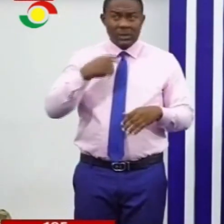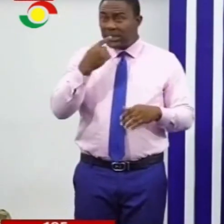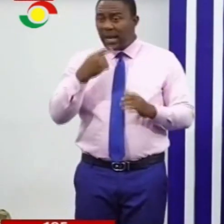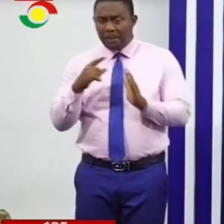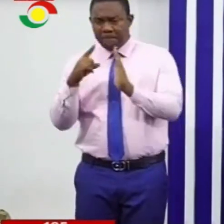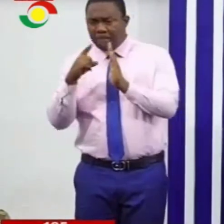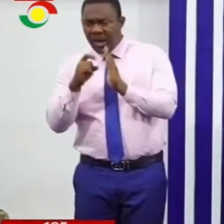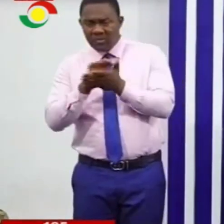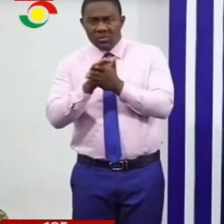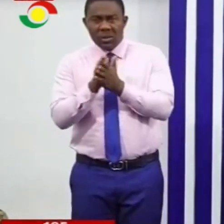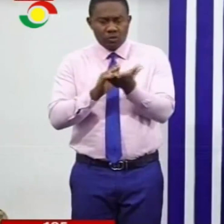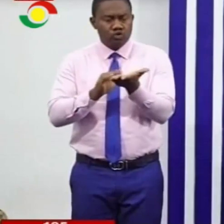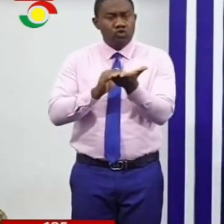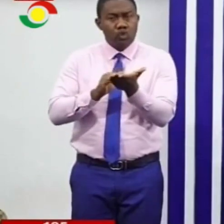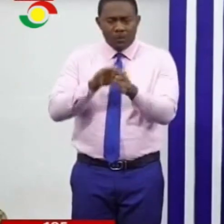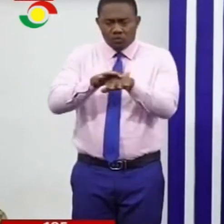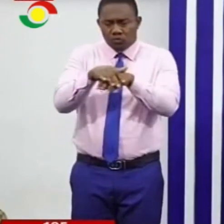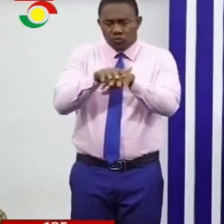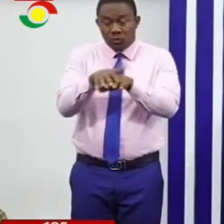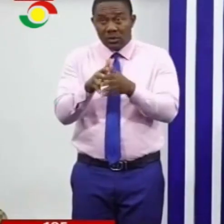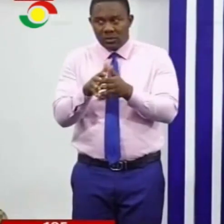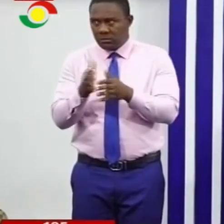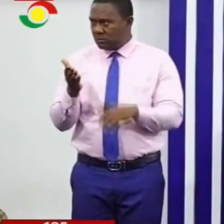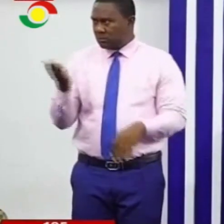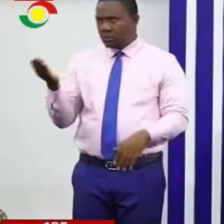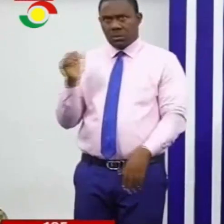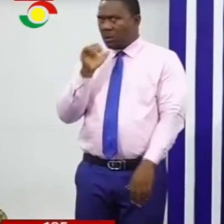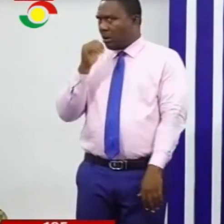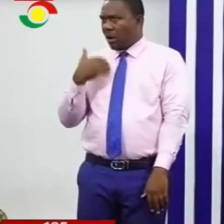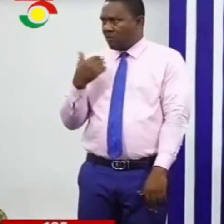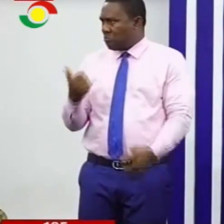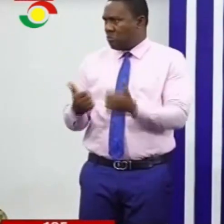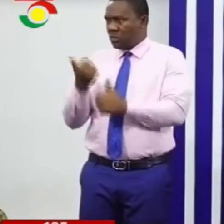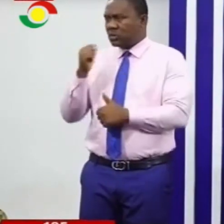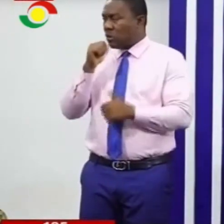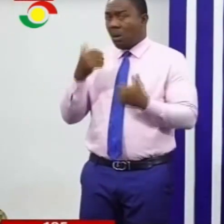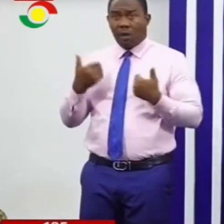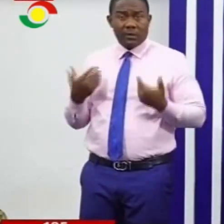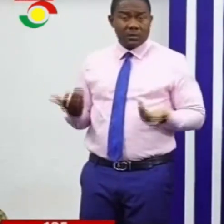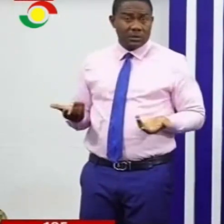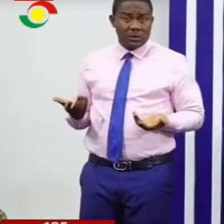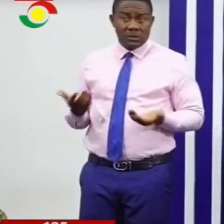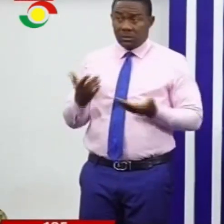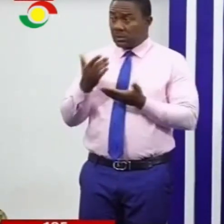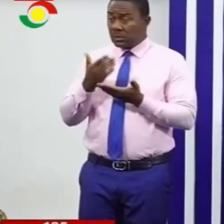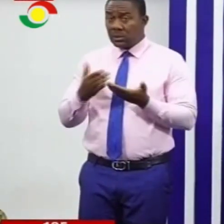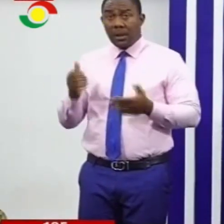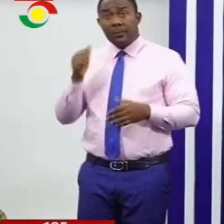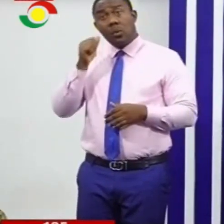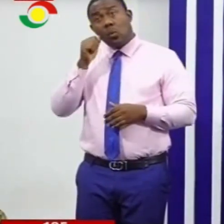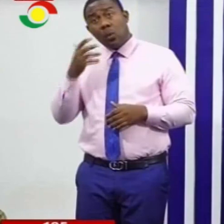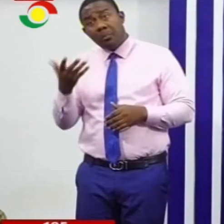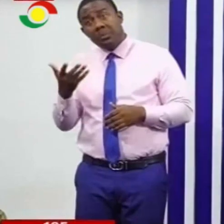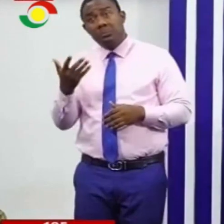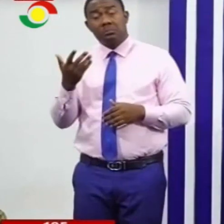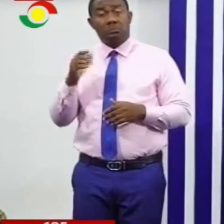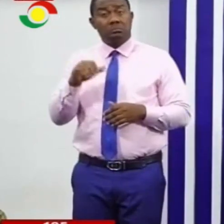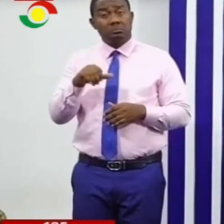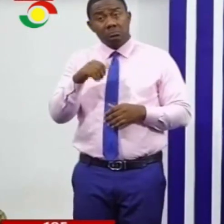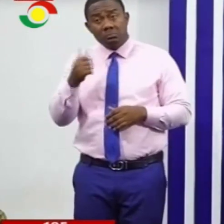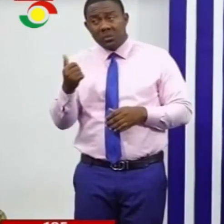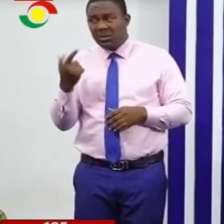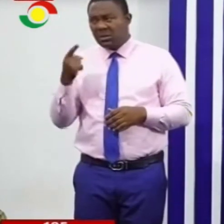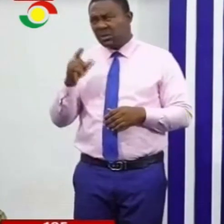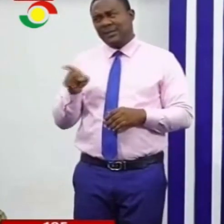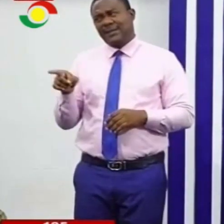sanitizer seminar ensuo ni ade na nyo omo nyina na ewobi ebi mu ye yenua no mma ebi mu uhwe ni mfie so